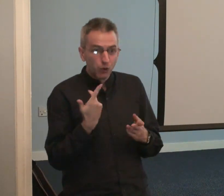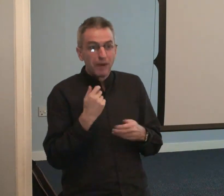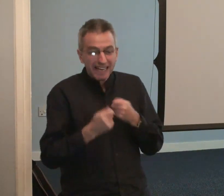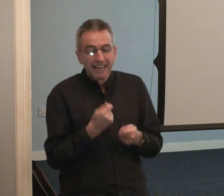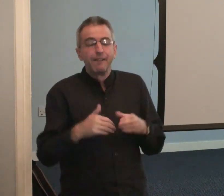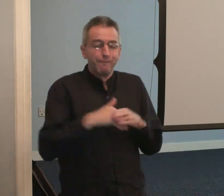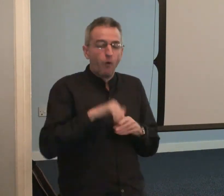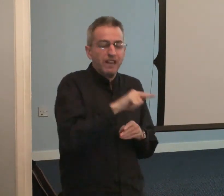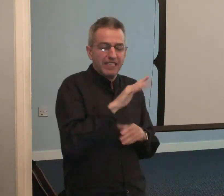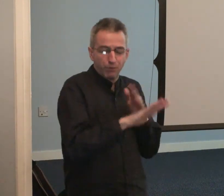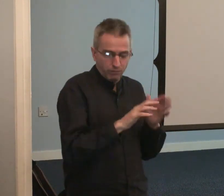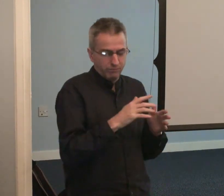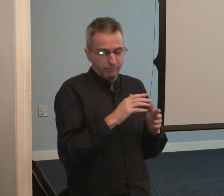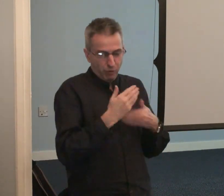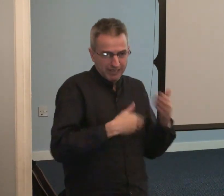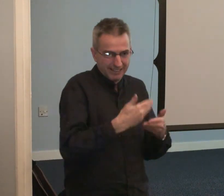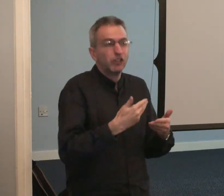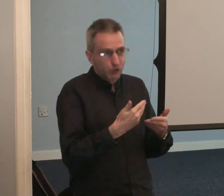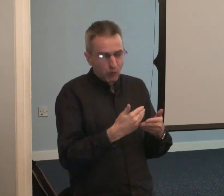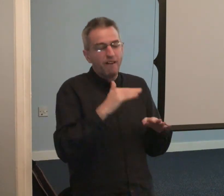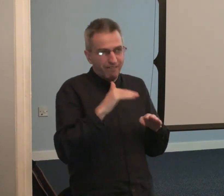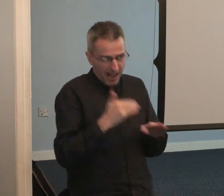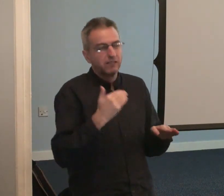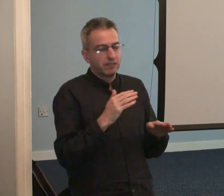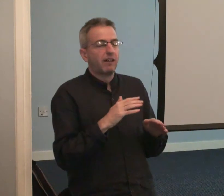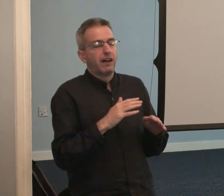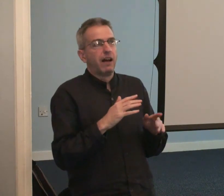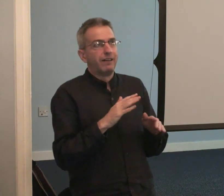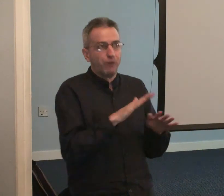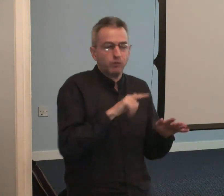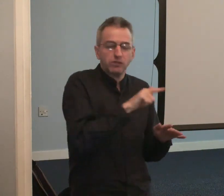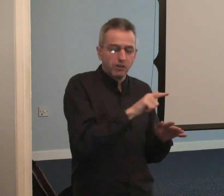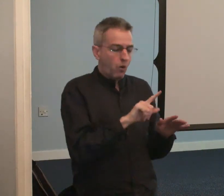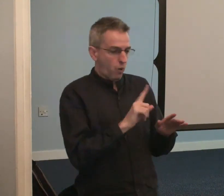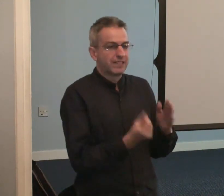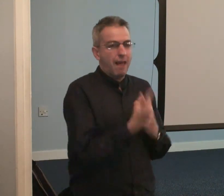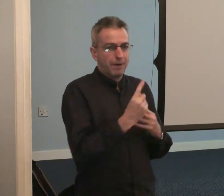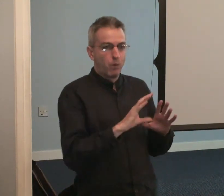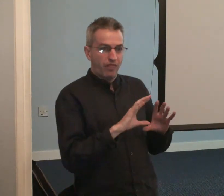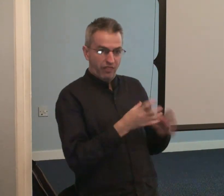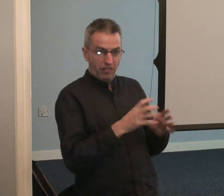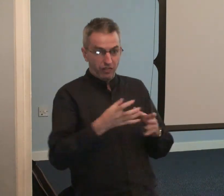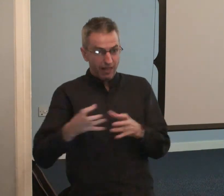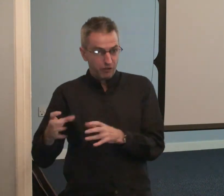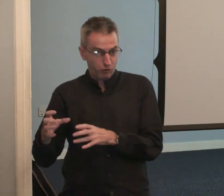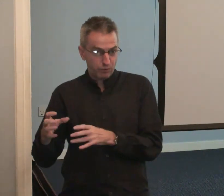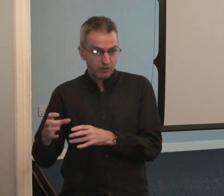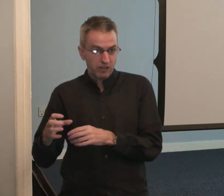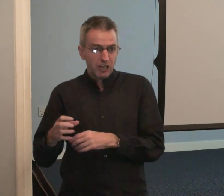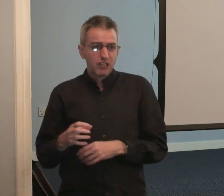because there's been a lack of communication support, no interpreters. So I think we really have to be very determined to try